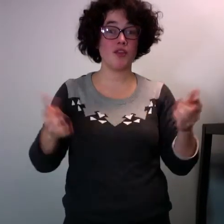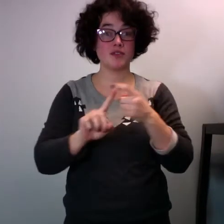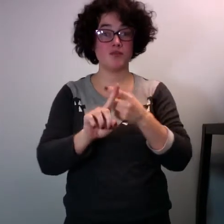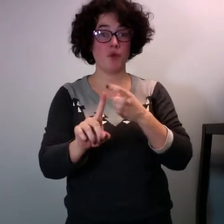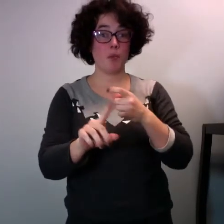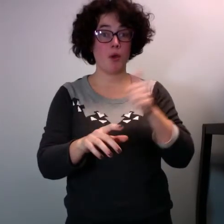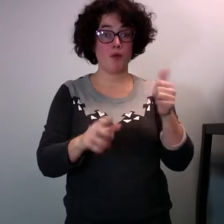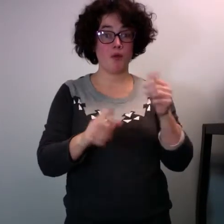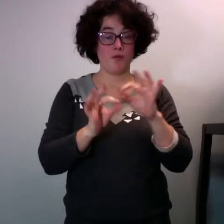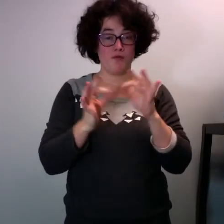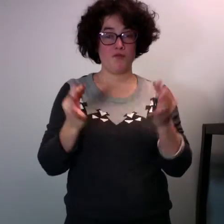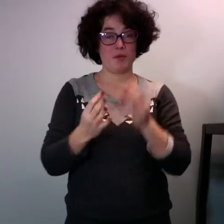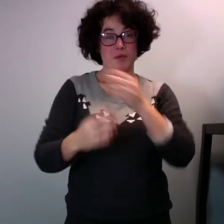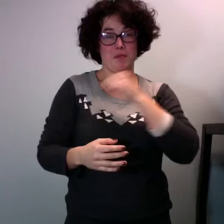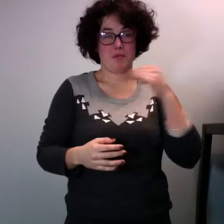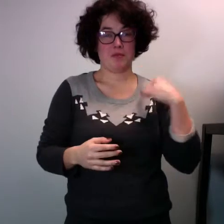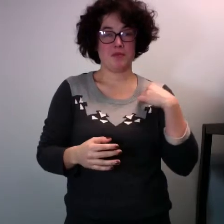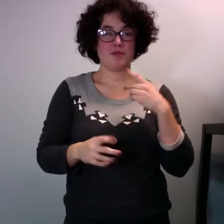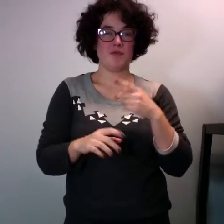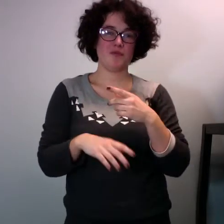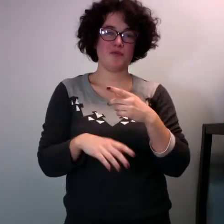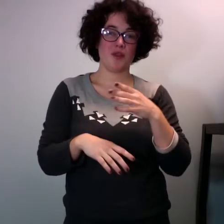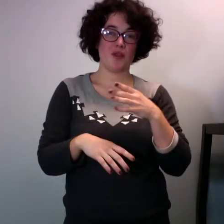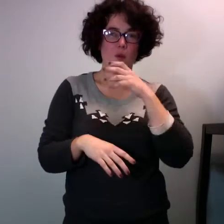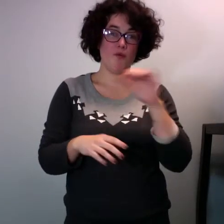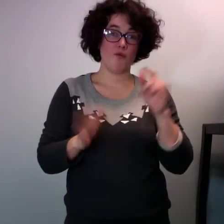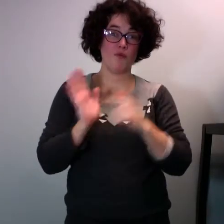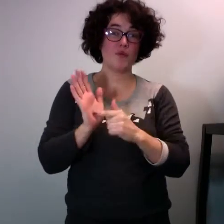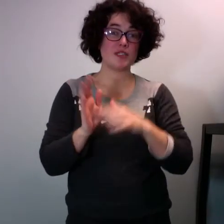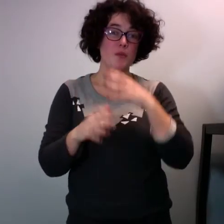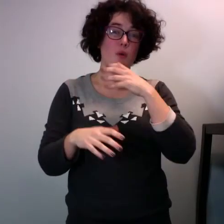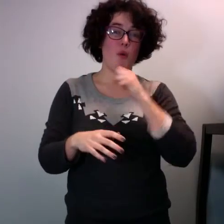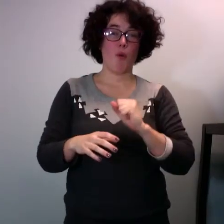my mother-in-law, which had been in the family many, many years, and we still have it today.